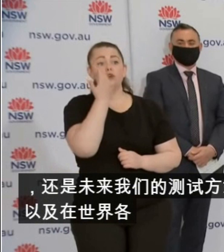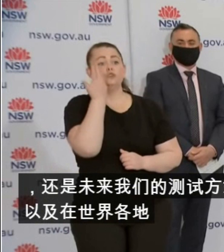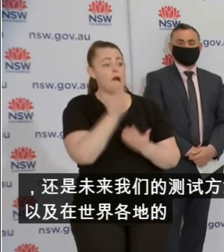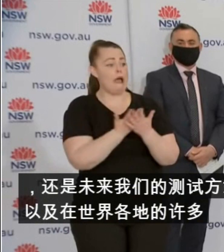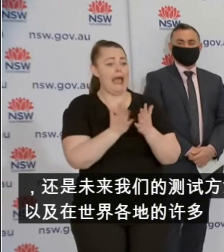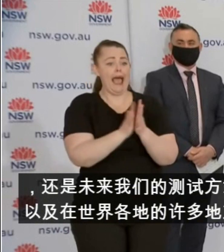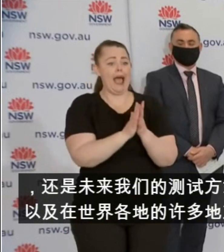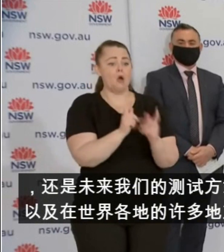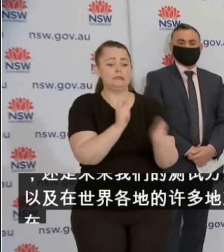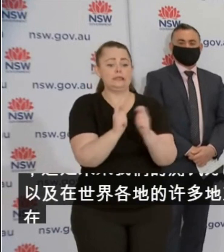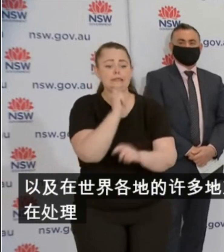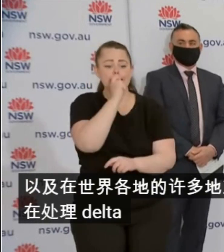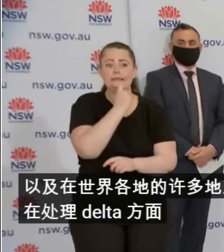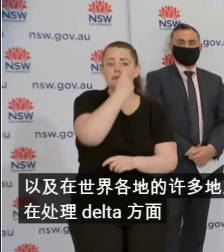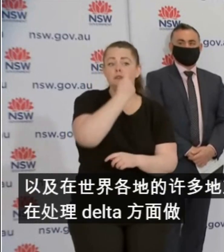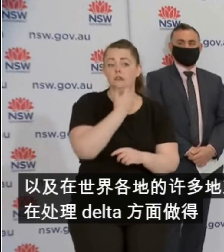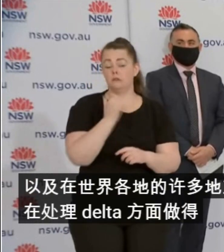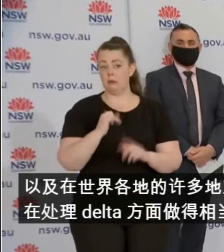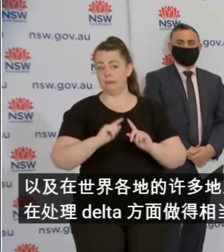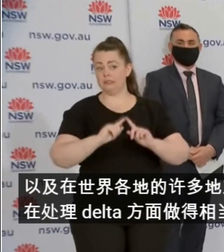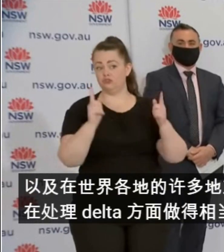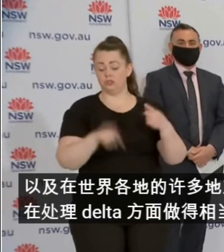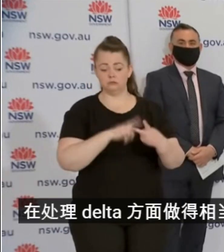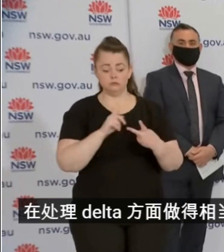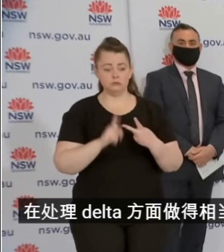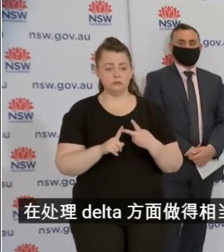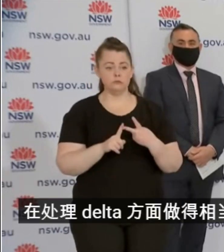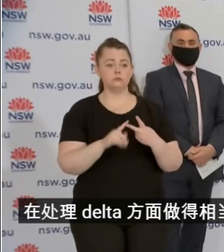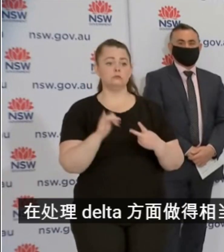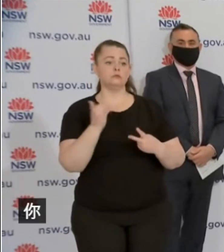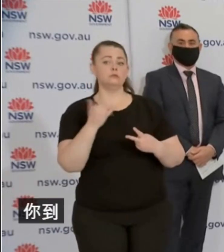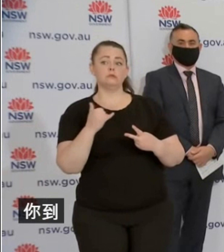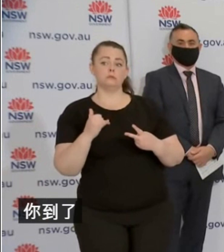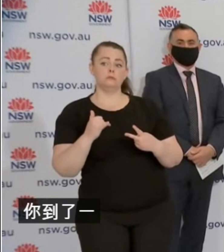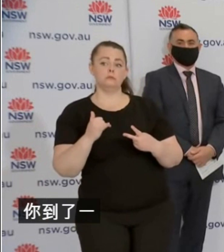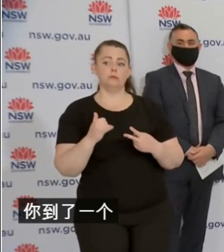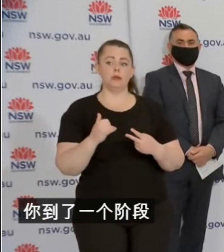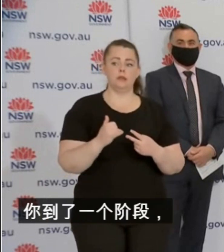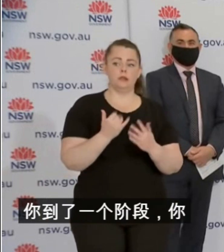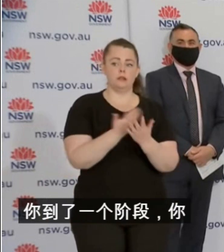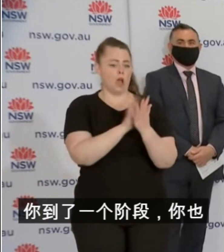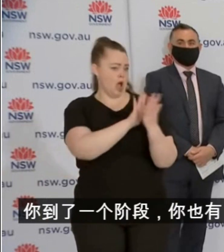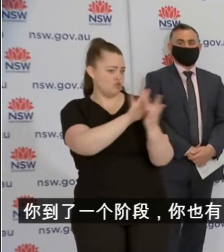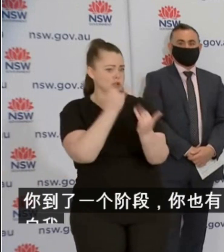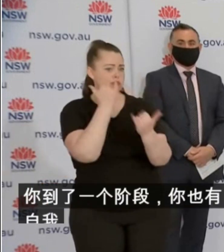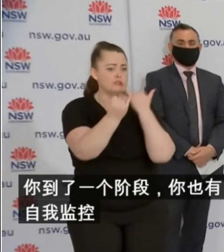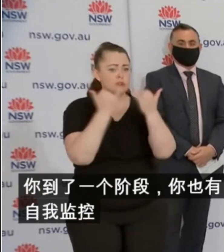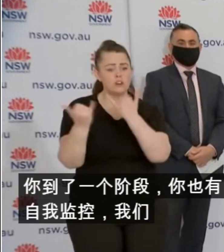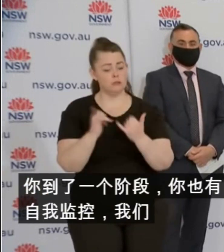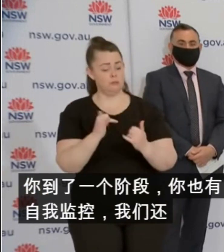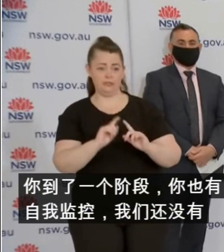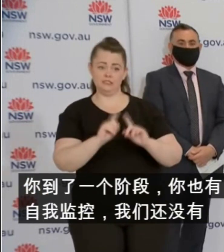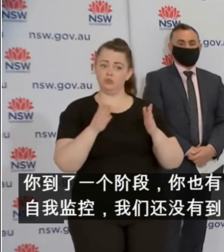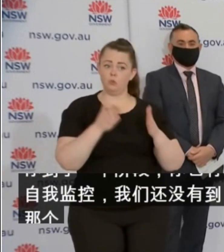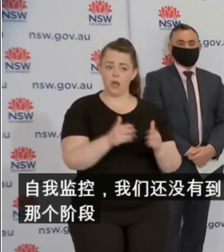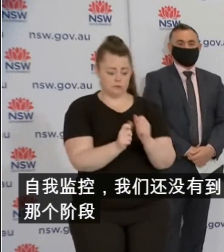many places around the world who have done reasonably well in dealing with Delta, you get to a stage where you have that self-monitoring